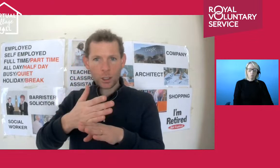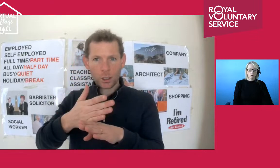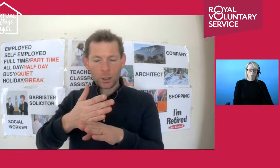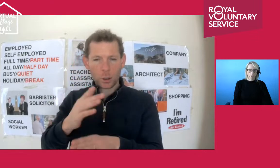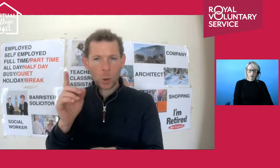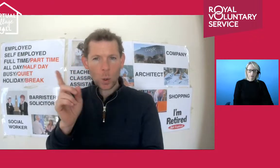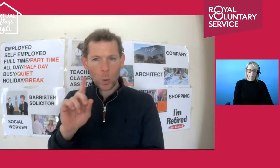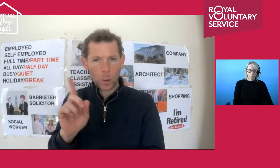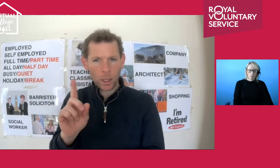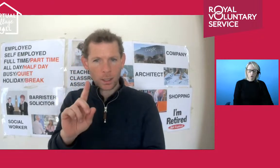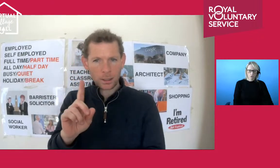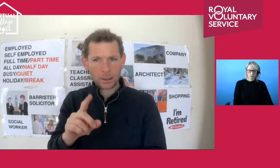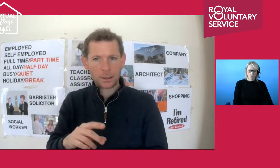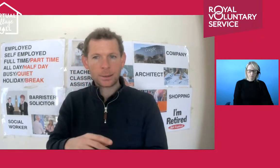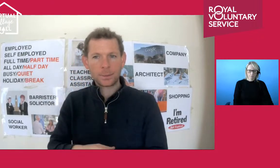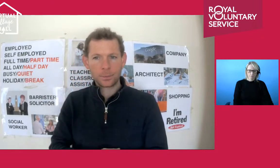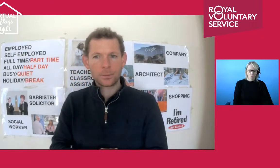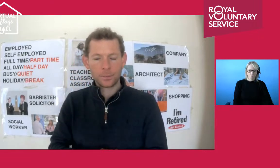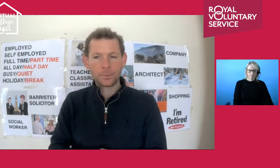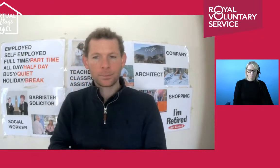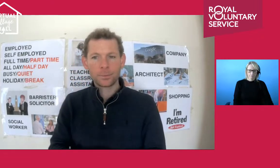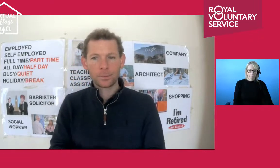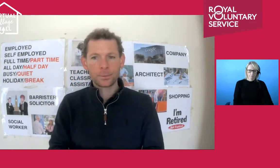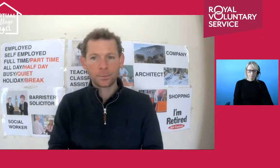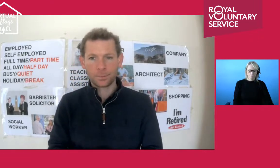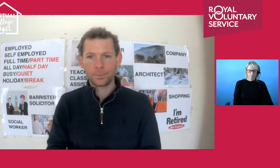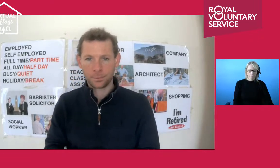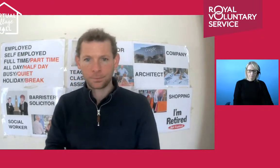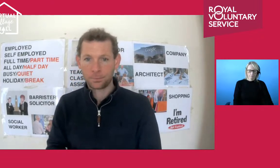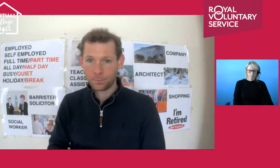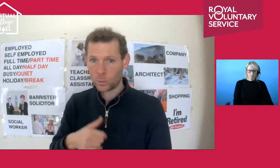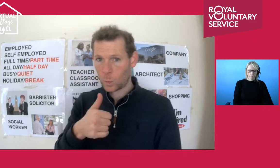You work what?